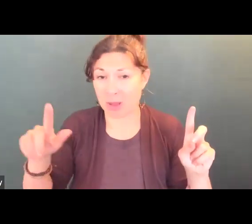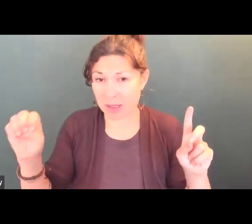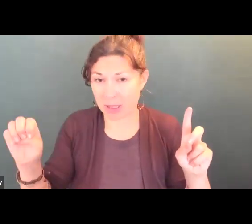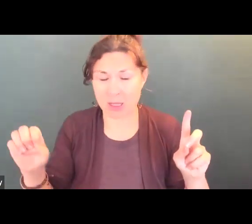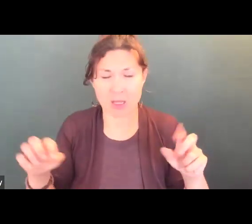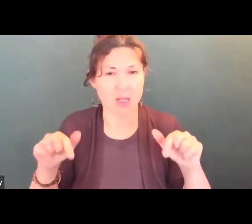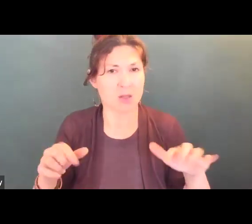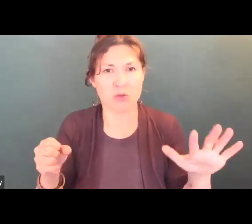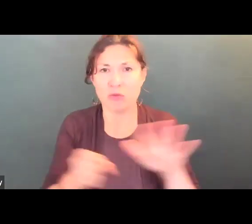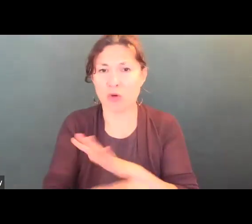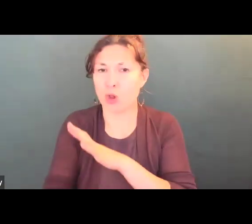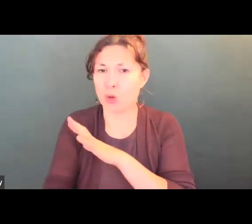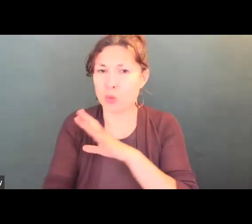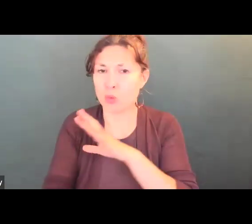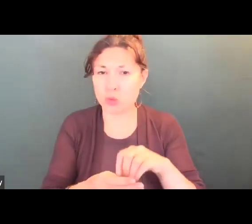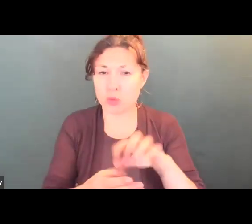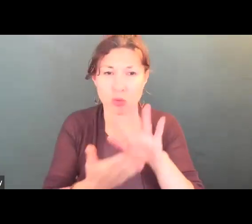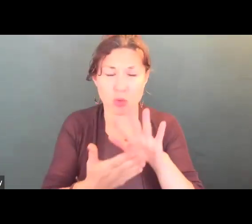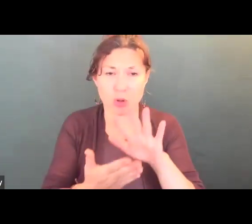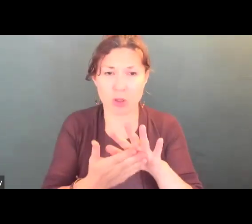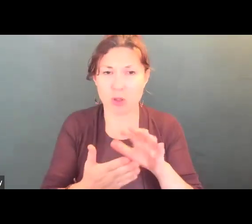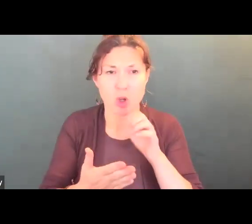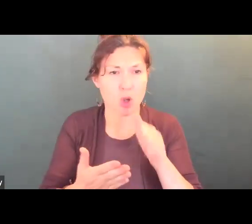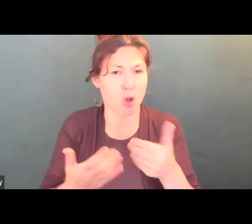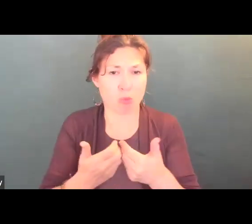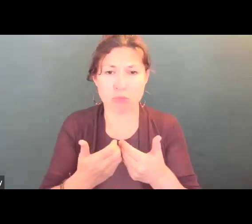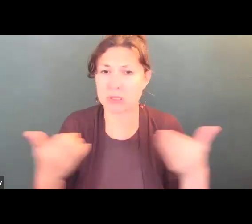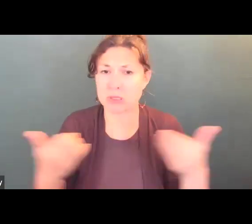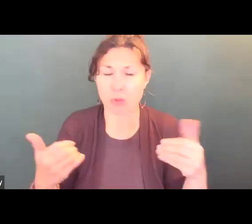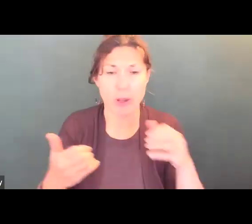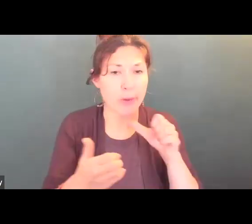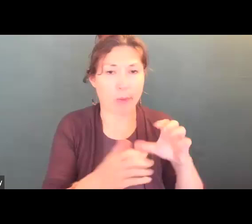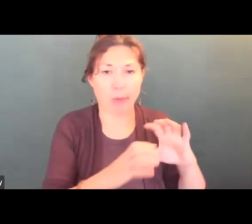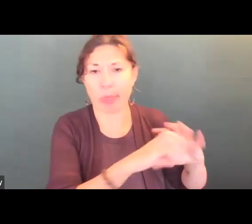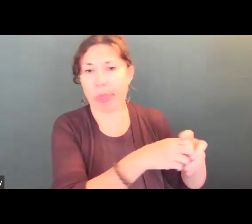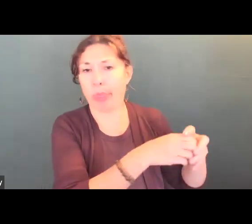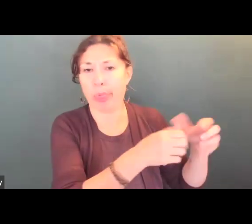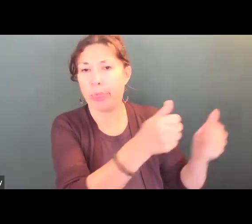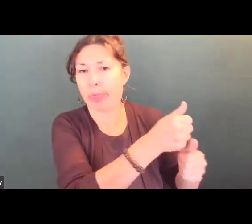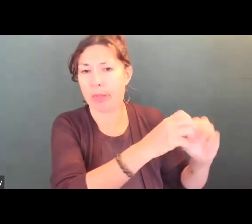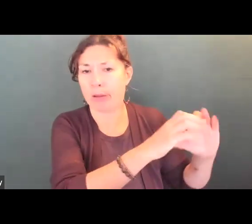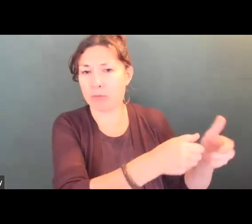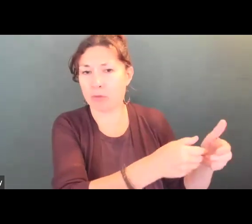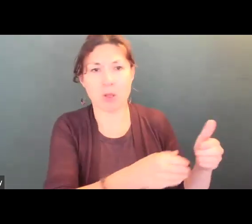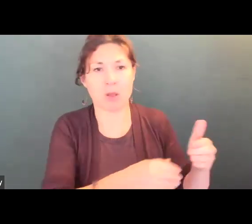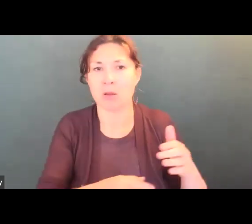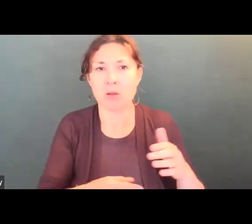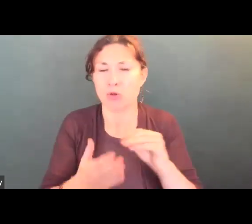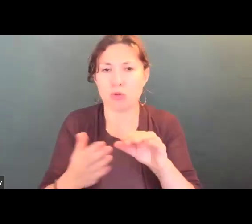inclusion school. We don't believe in sub-separate. We believe kids should be all in the same